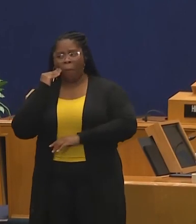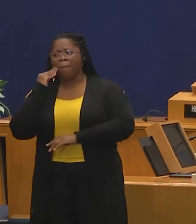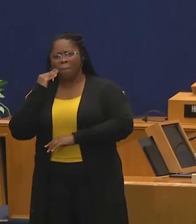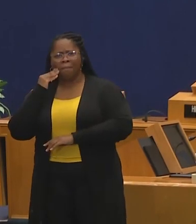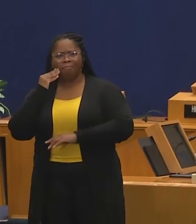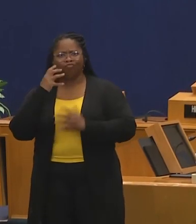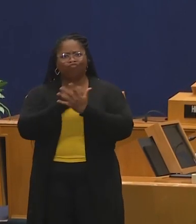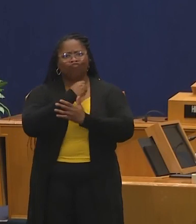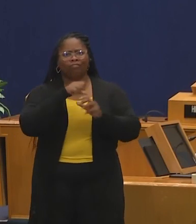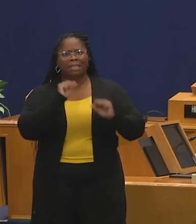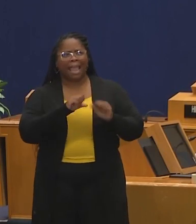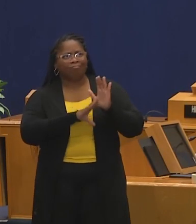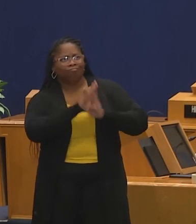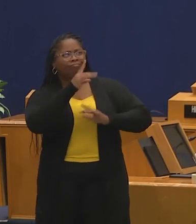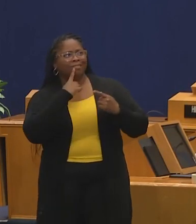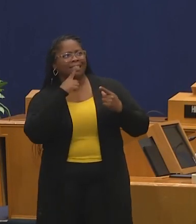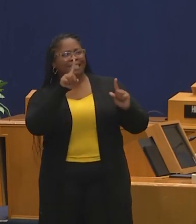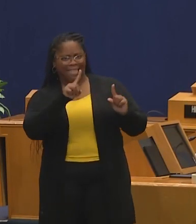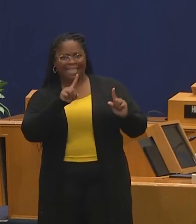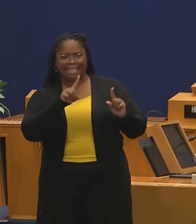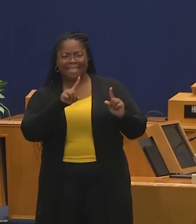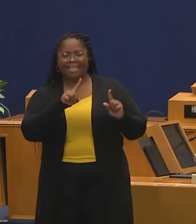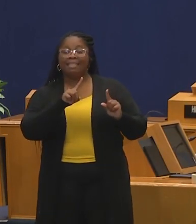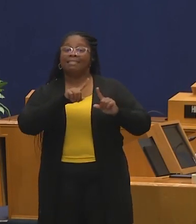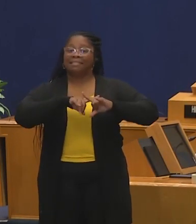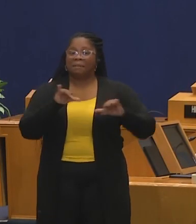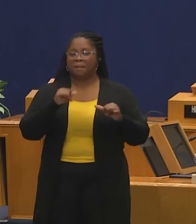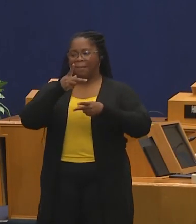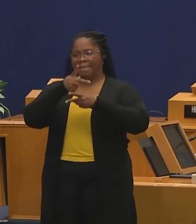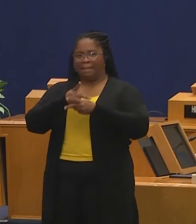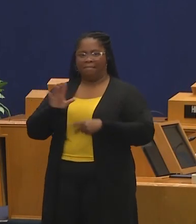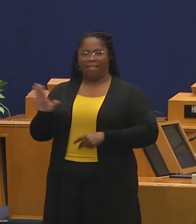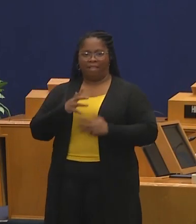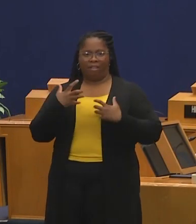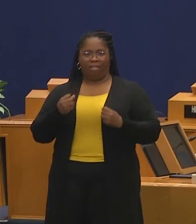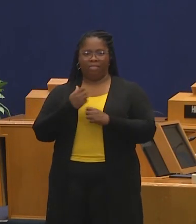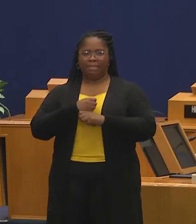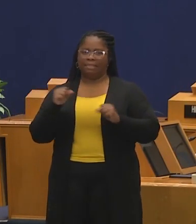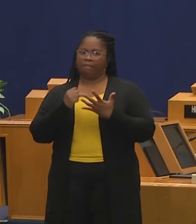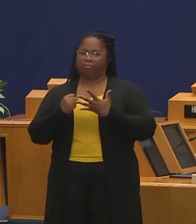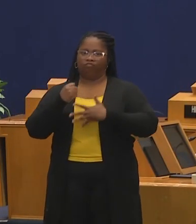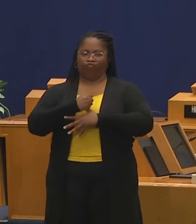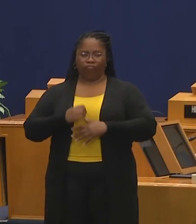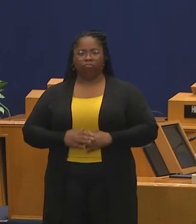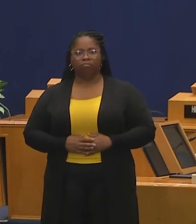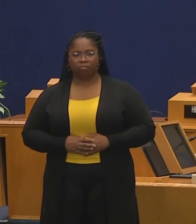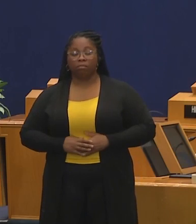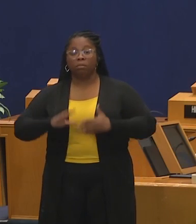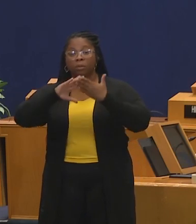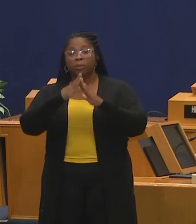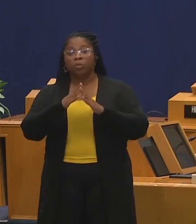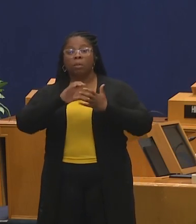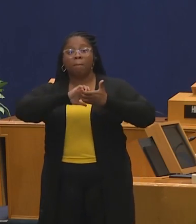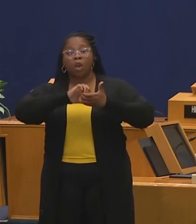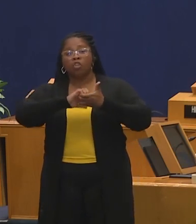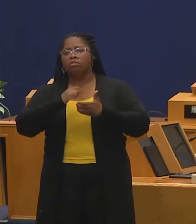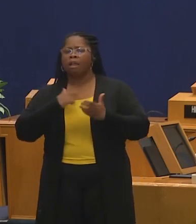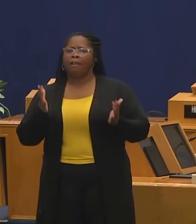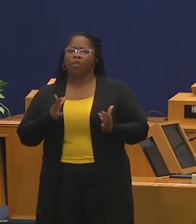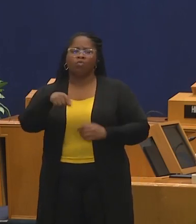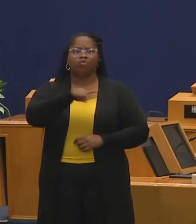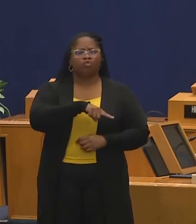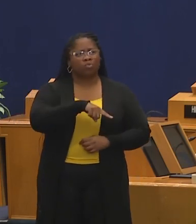and neighborhoods while maintaining the health and safety of everyone involved. I urge our community partners to please let the county